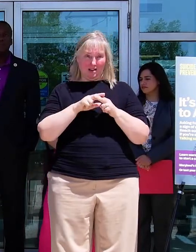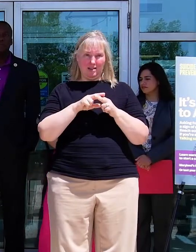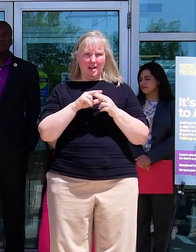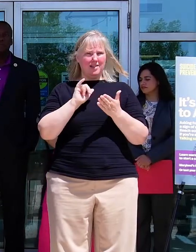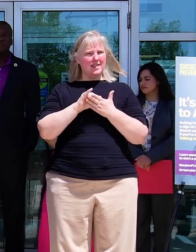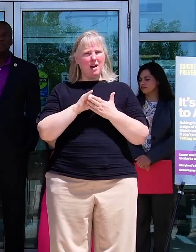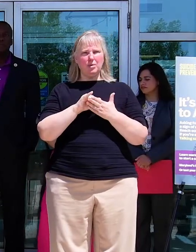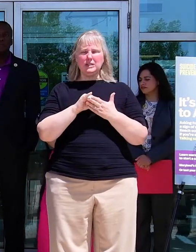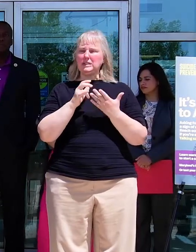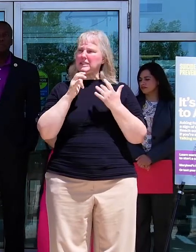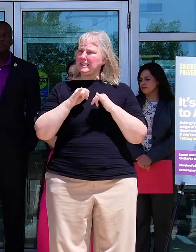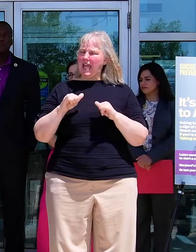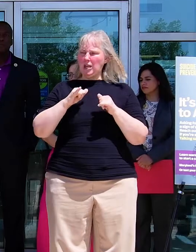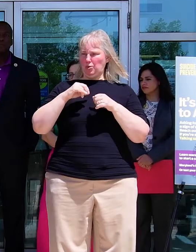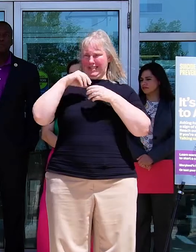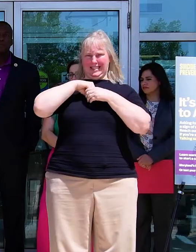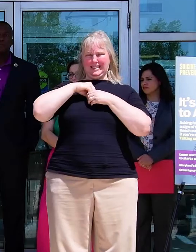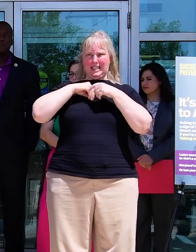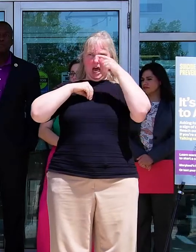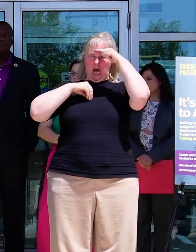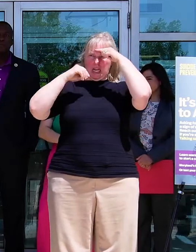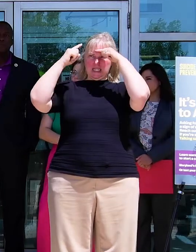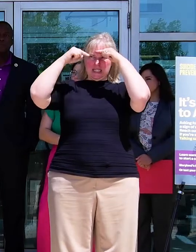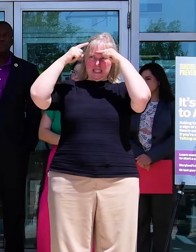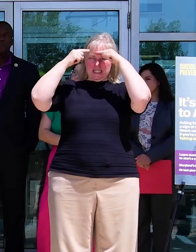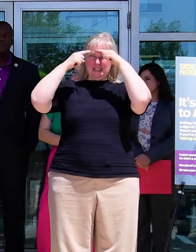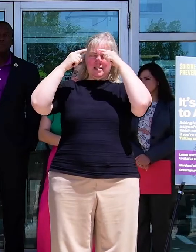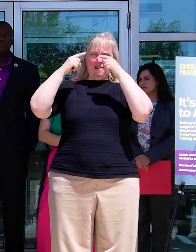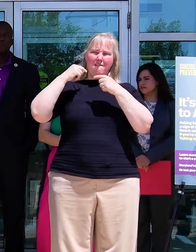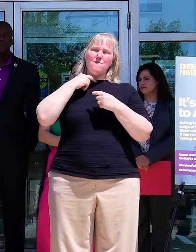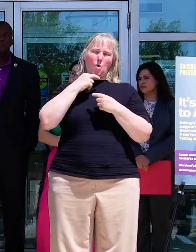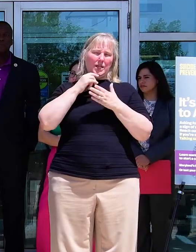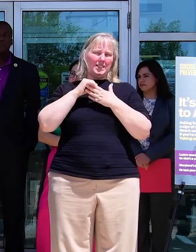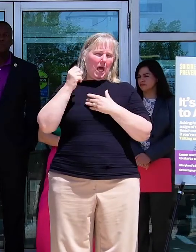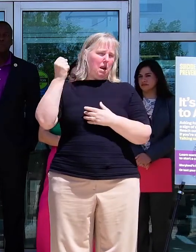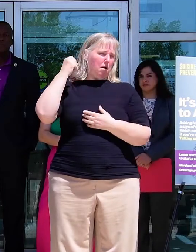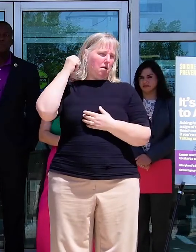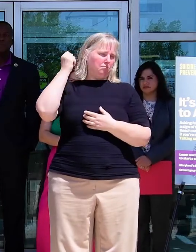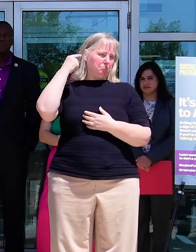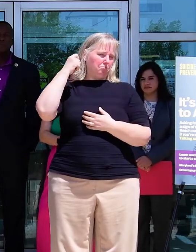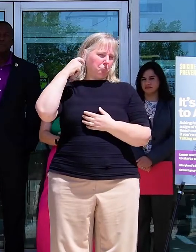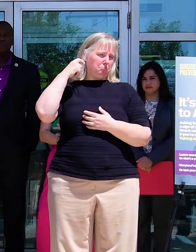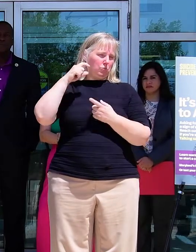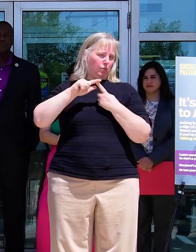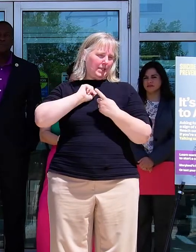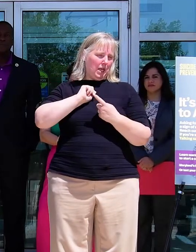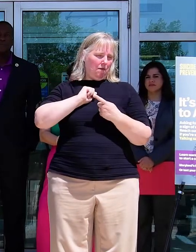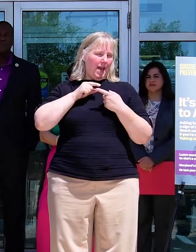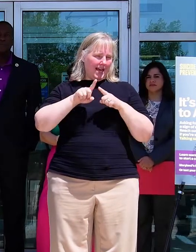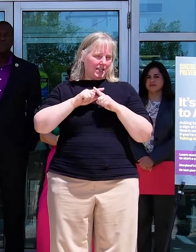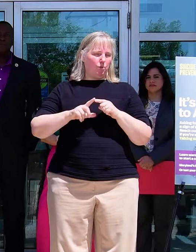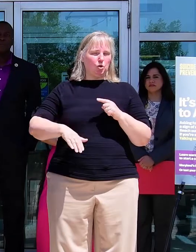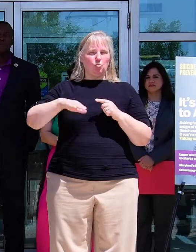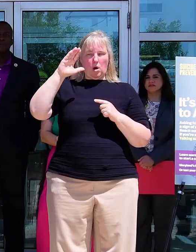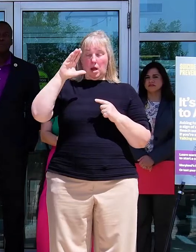just kind of the standard inner voice that accompanied me as I was growing up and as I became an adult.